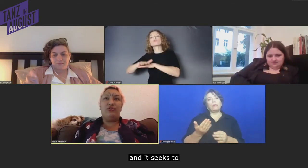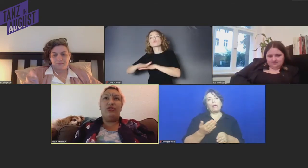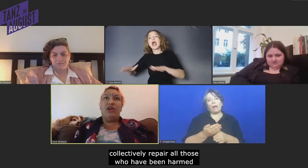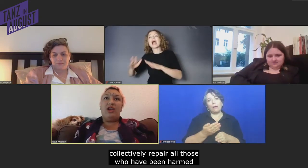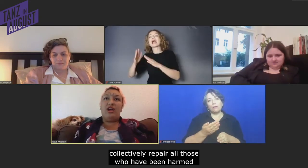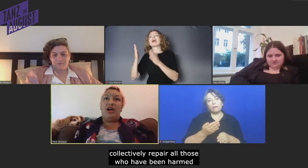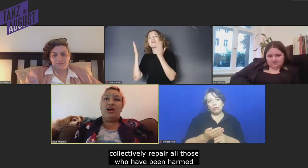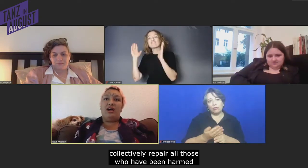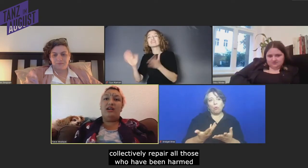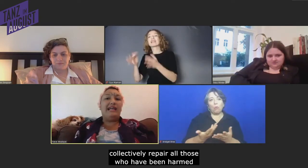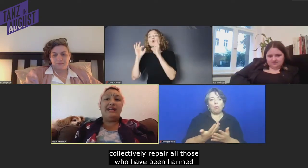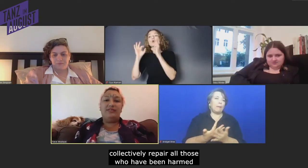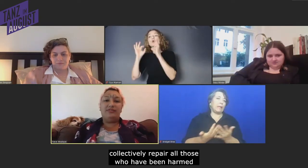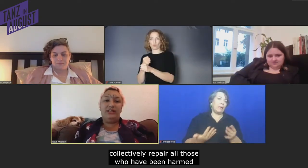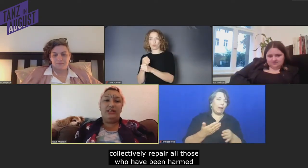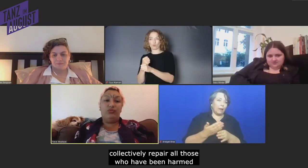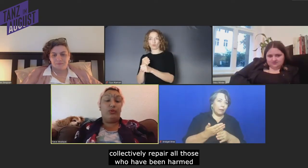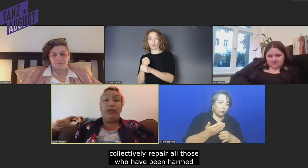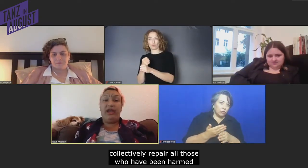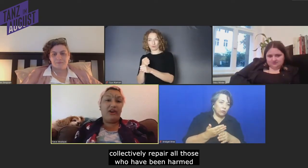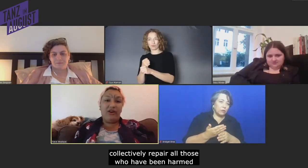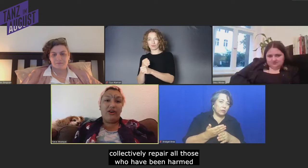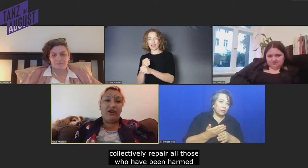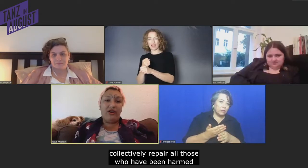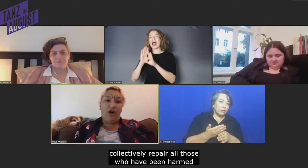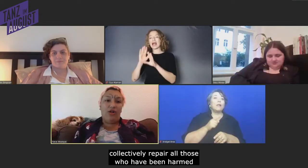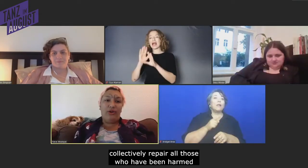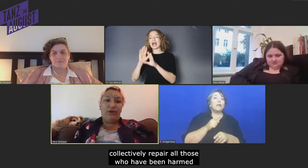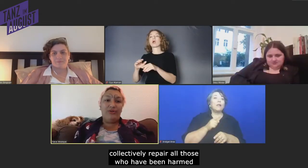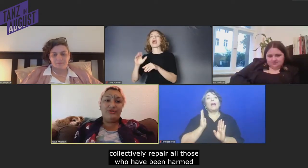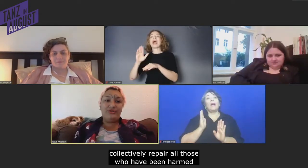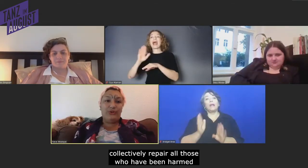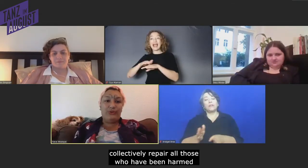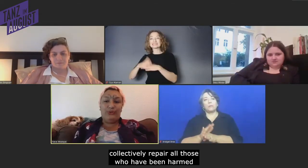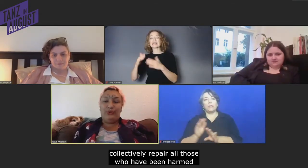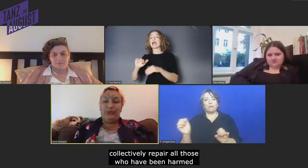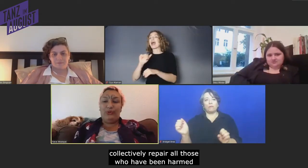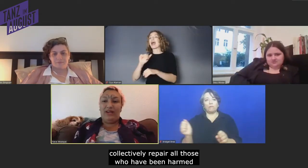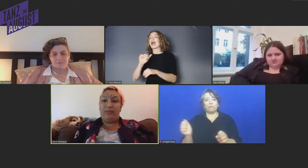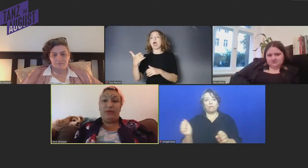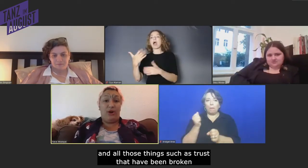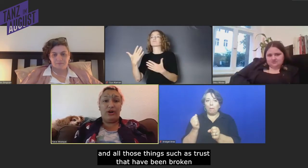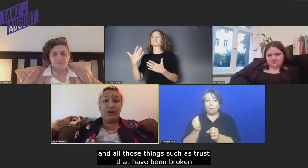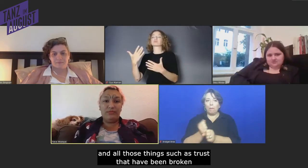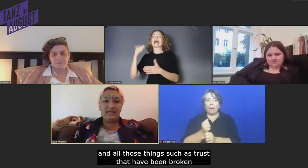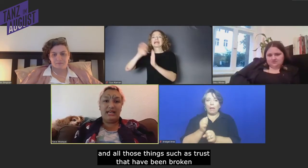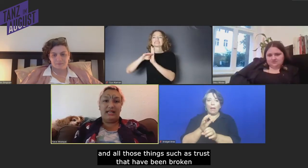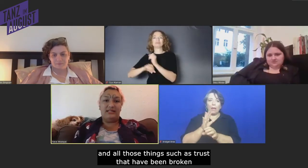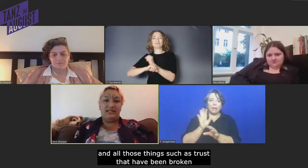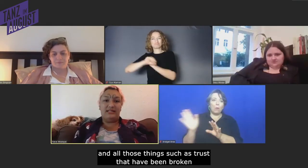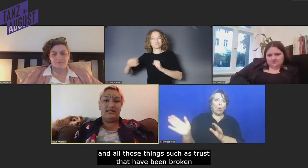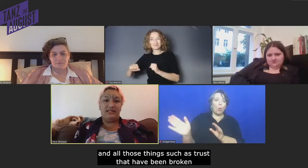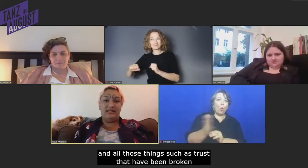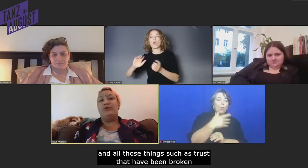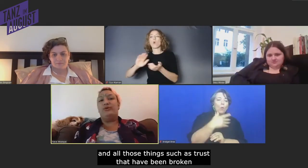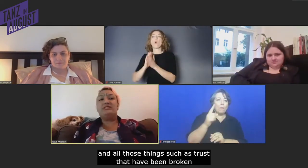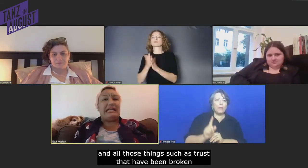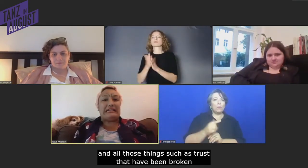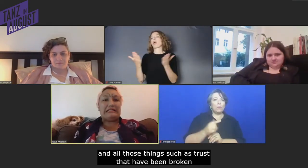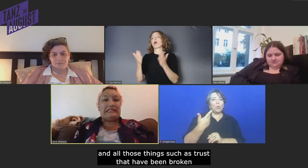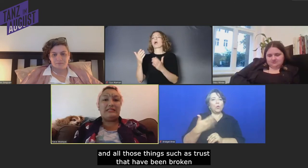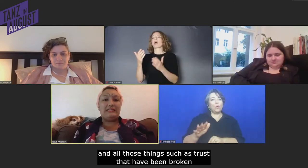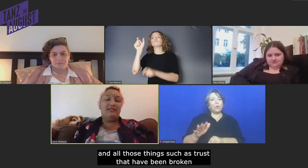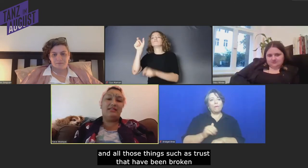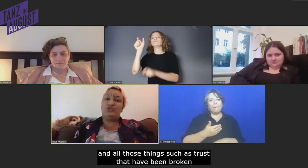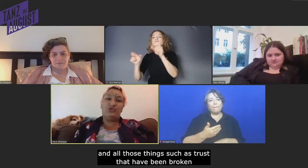to collectively repair all those who have been harmed and all those